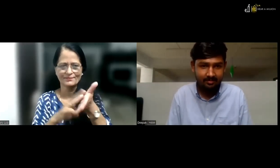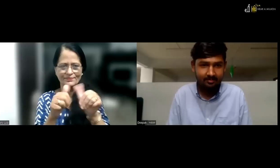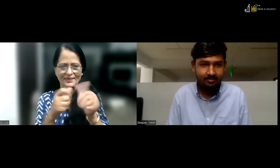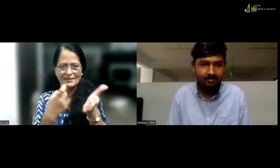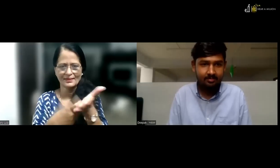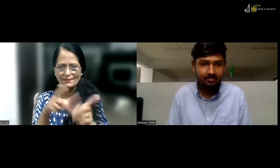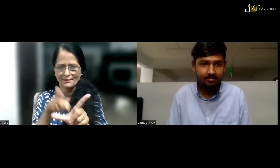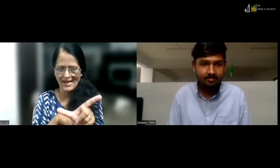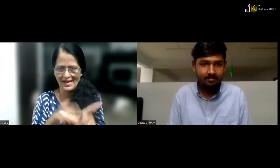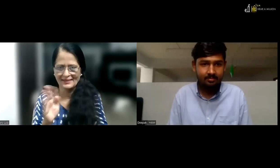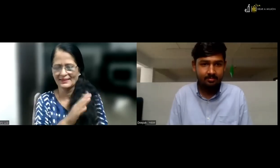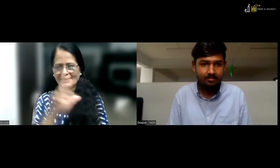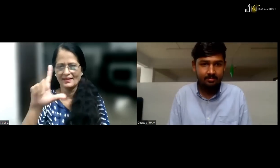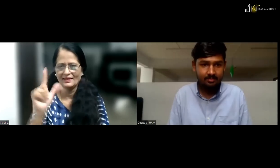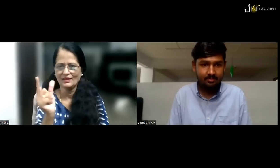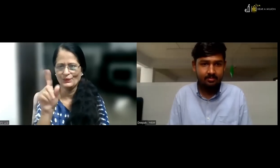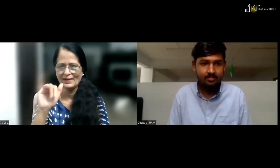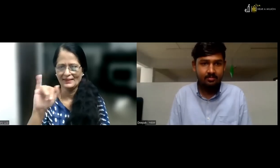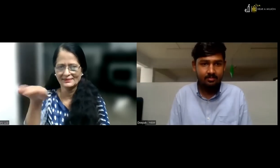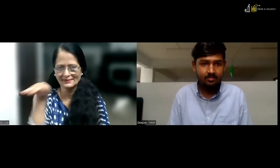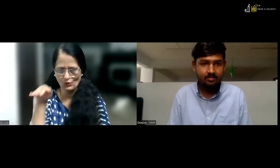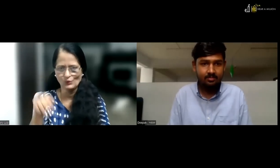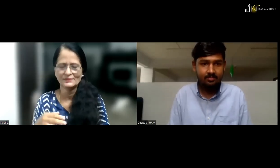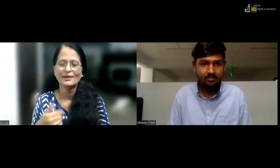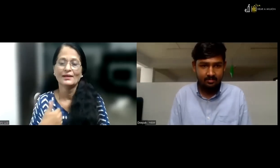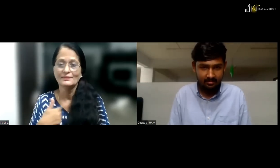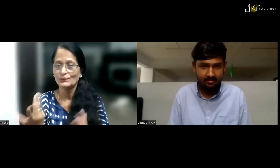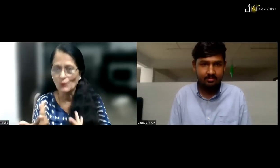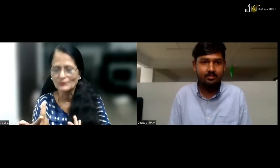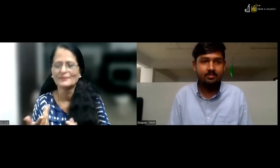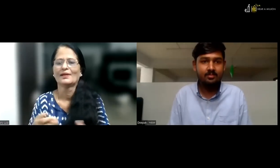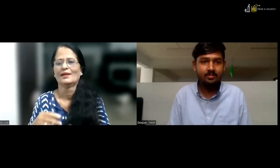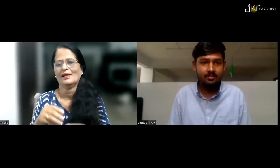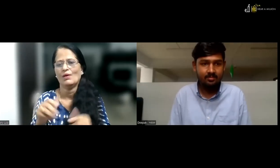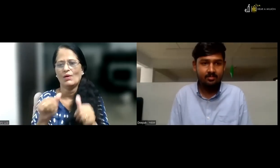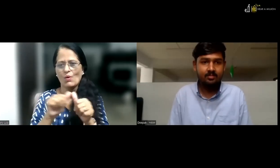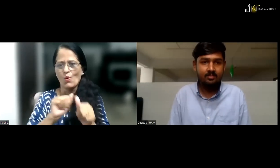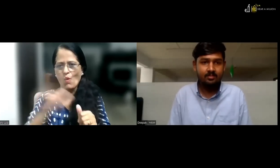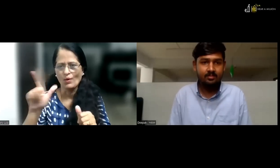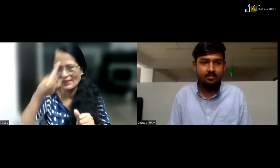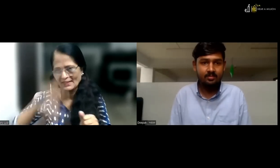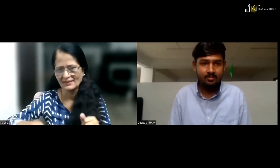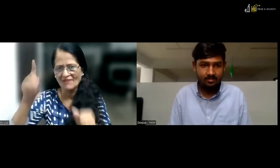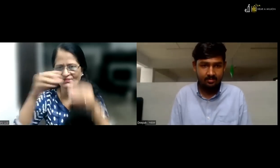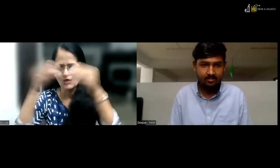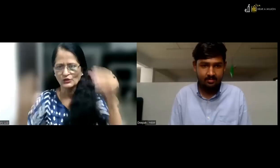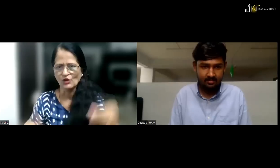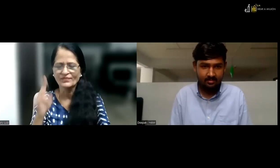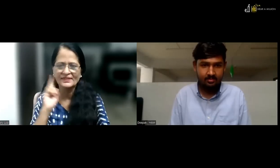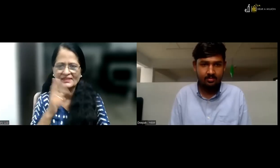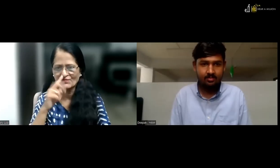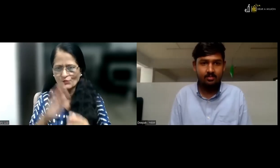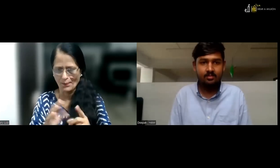Okay. So my name is Mary Louise, and